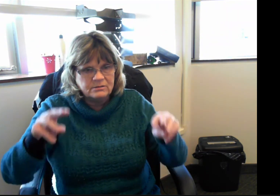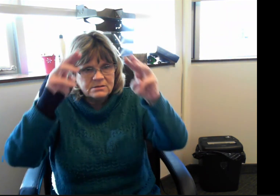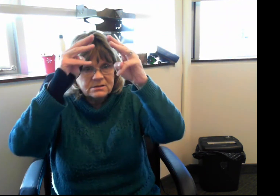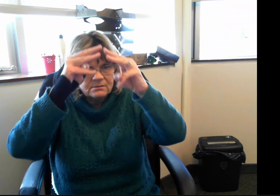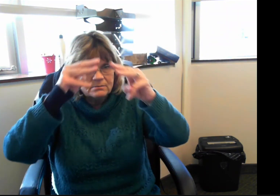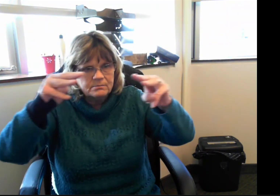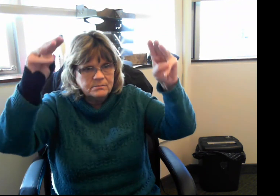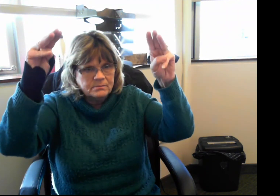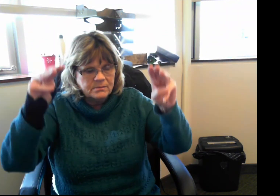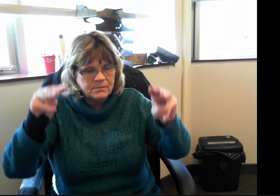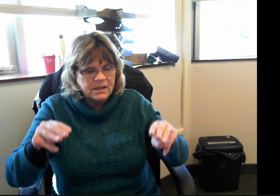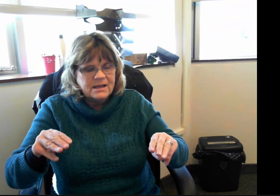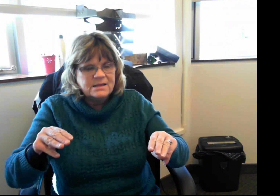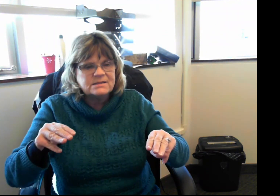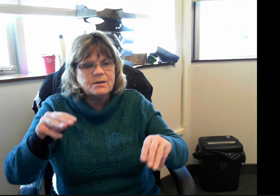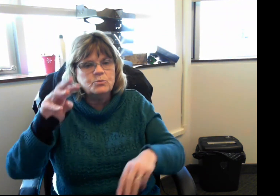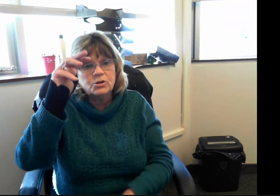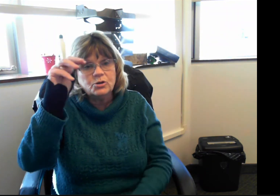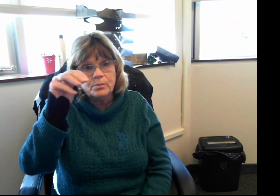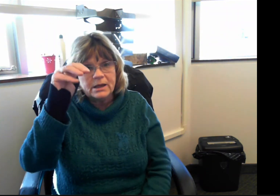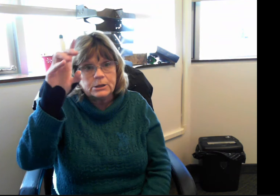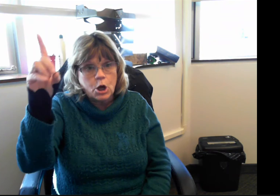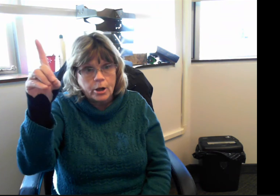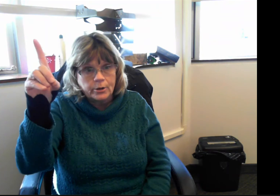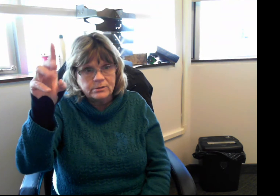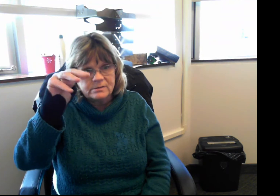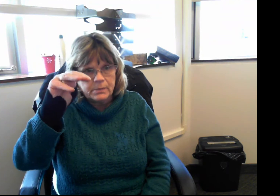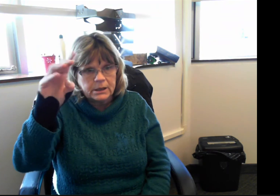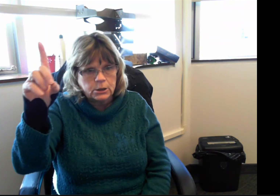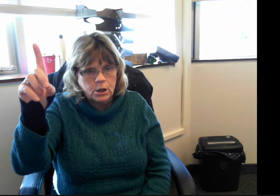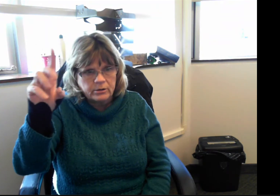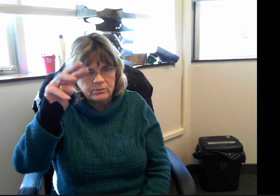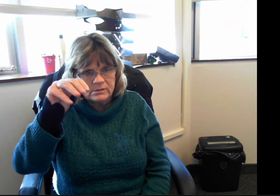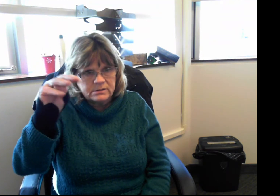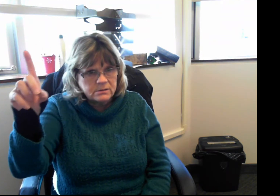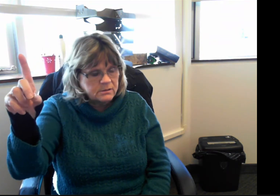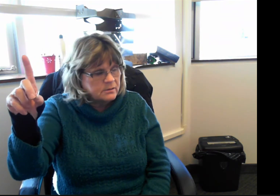McDonald's. Some will do McDonald's. McDonald's.